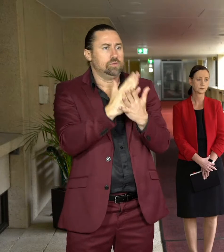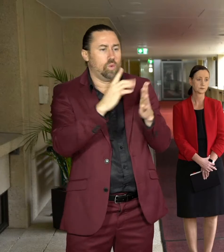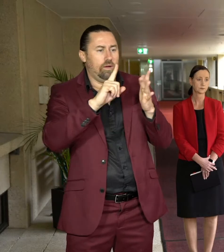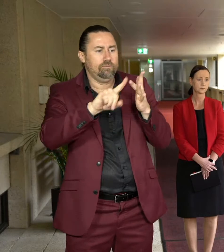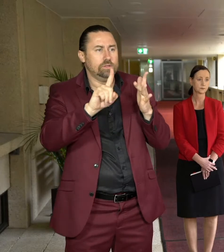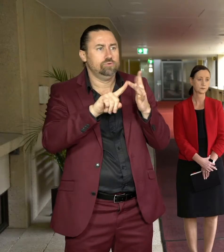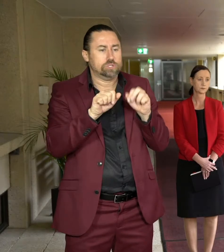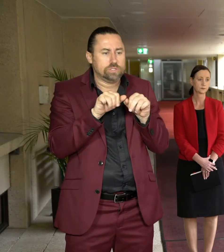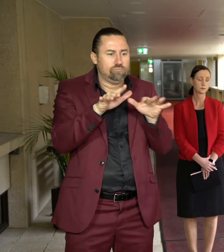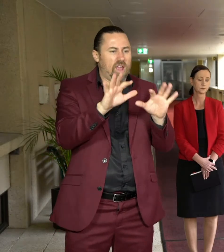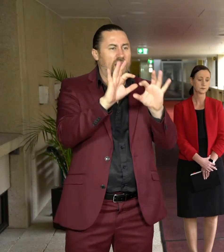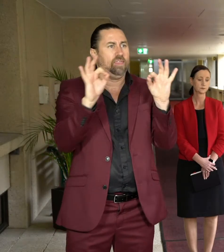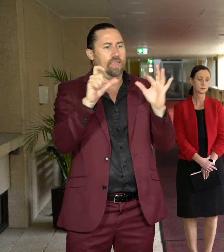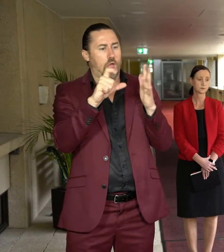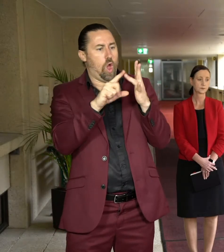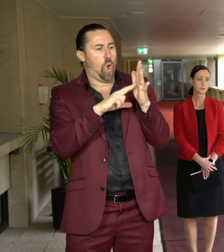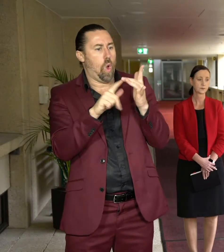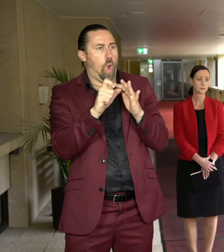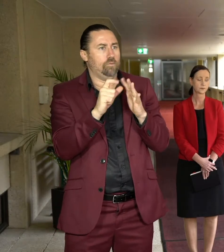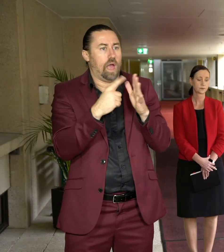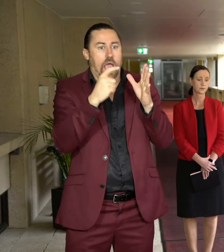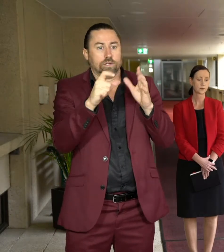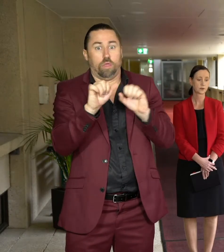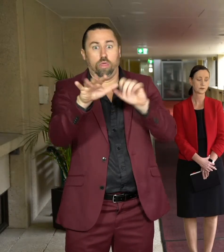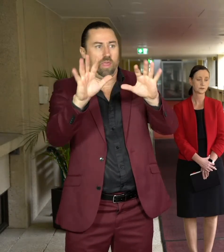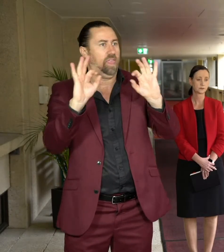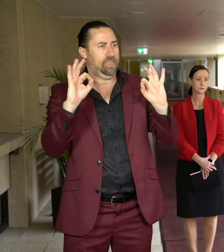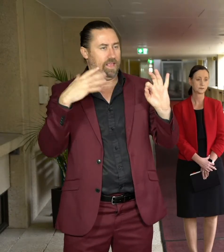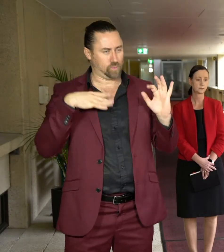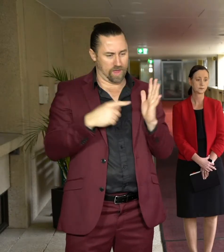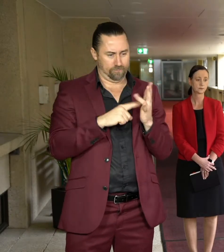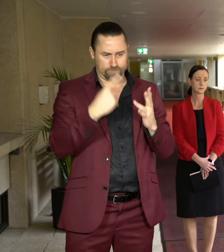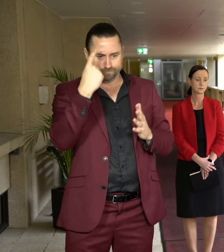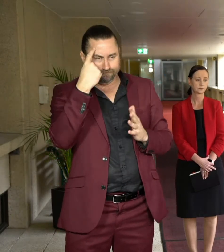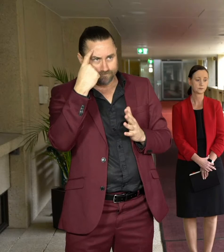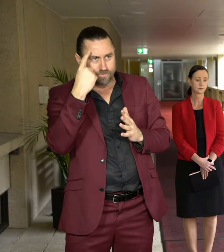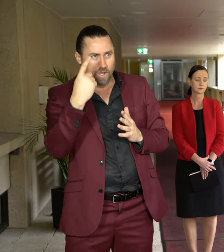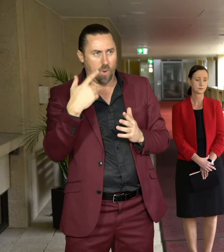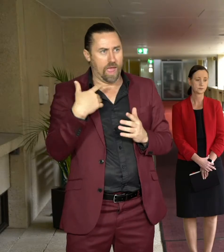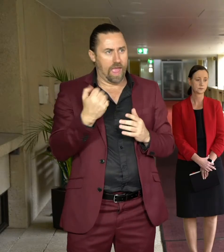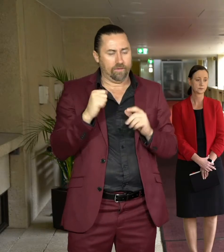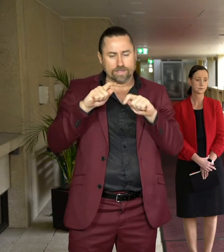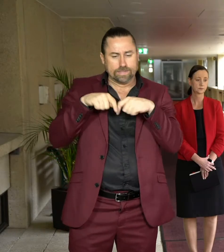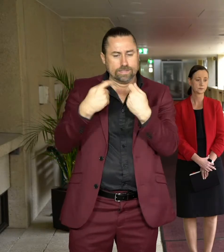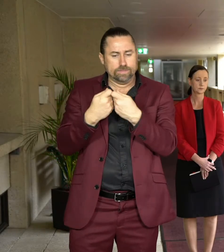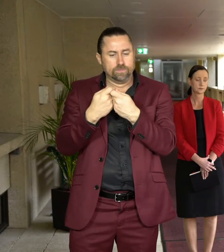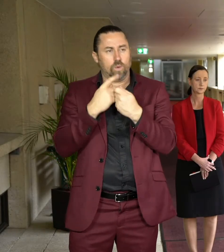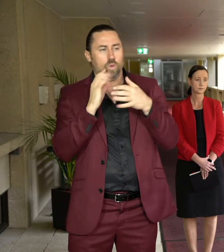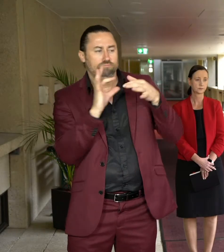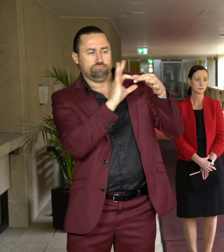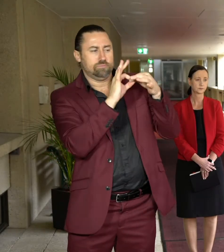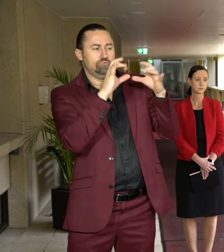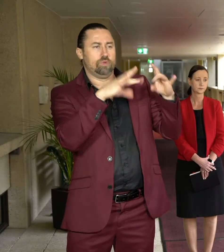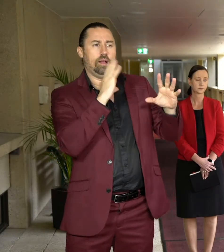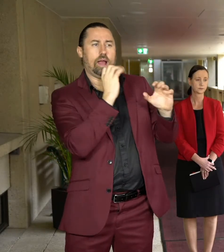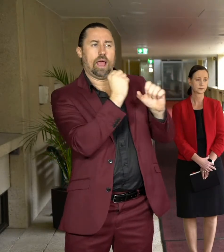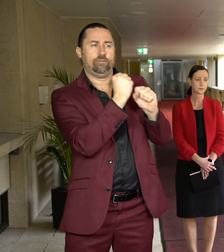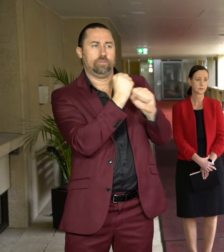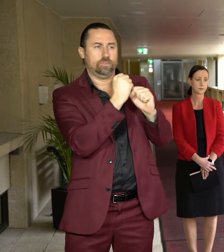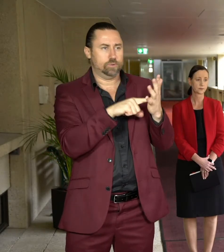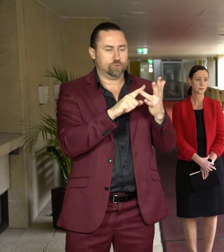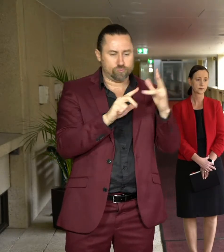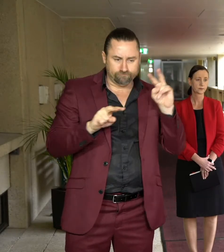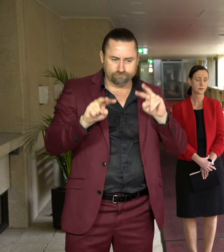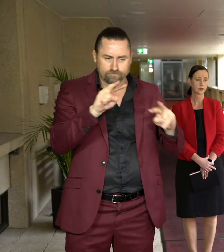keeping the community safe. So our officers will work with the Commonwealth to determine how that can be done. I think